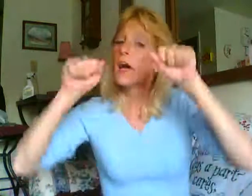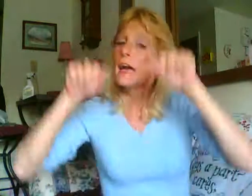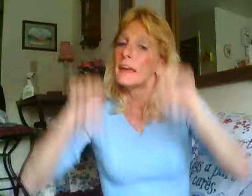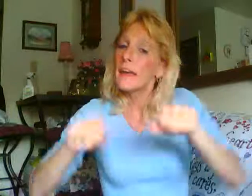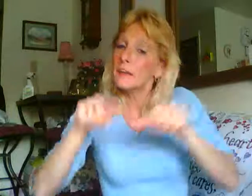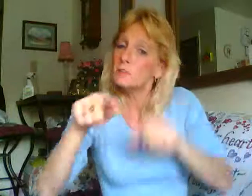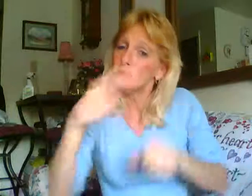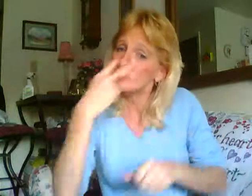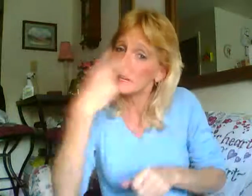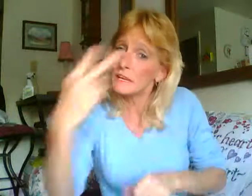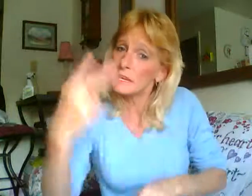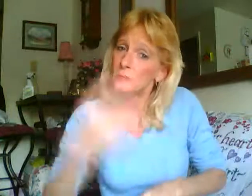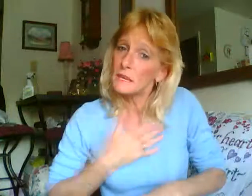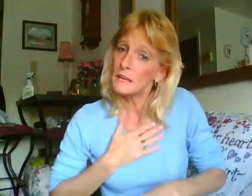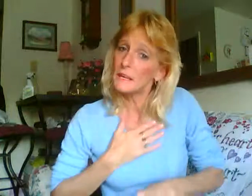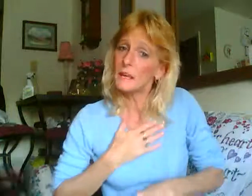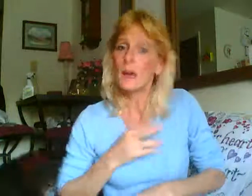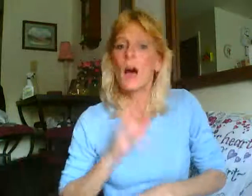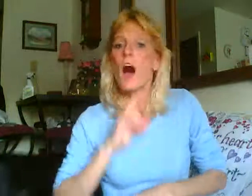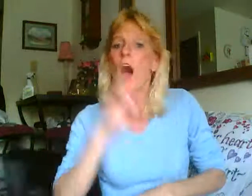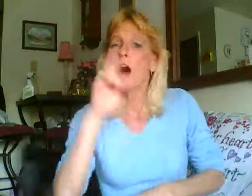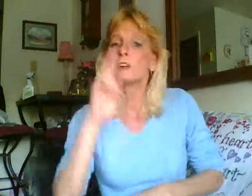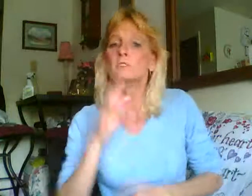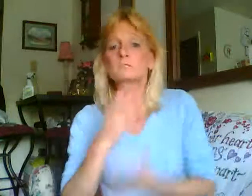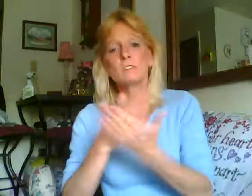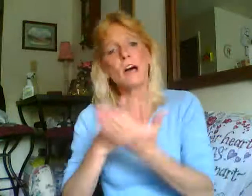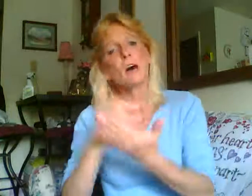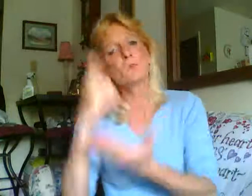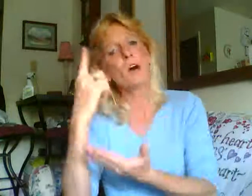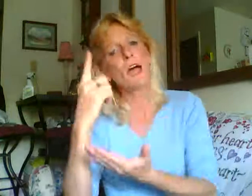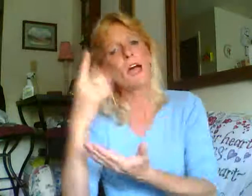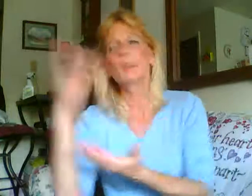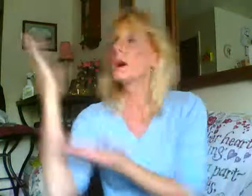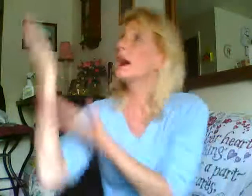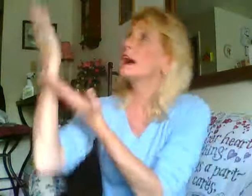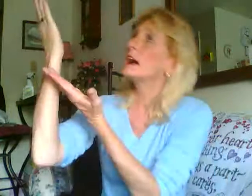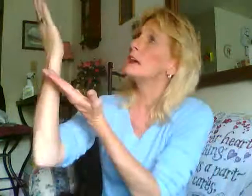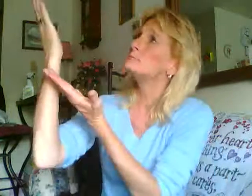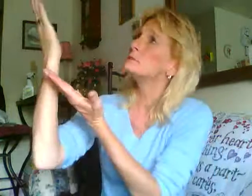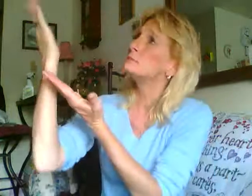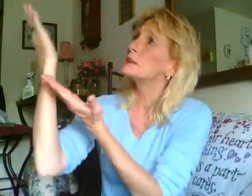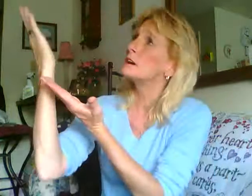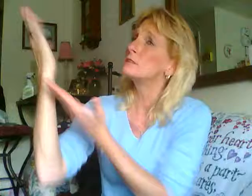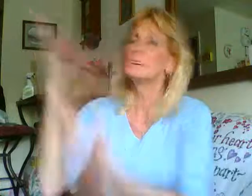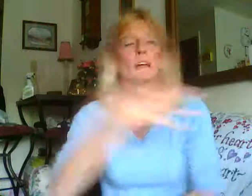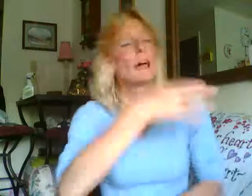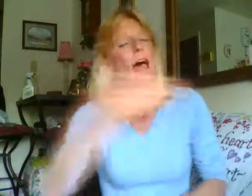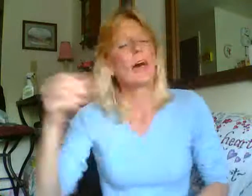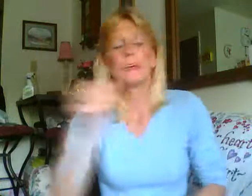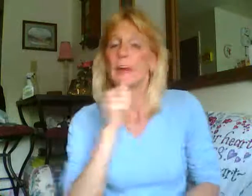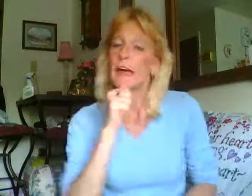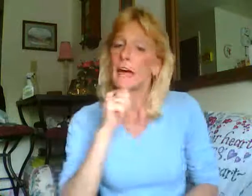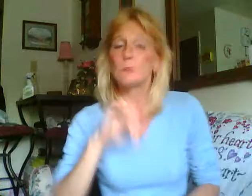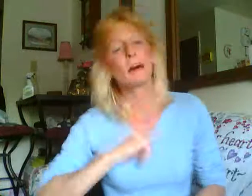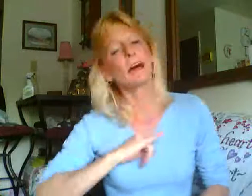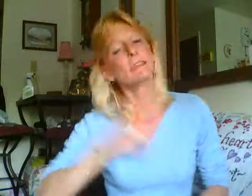can you see me? Are you somewhere up above? Are you am I